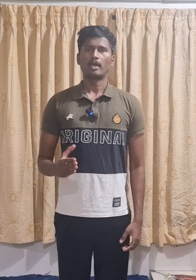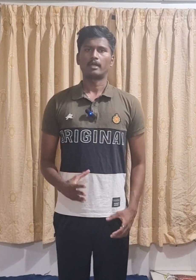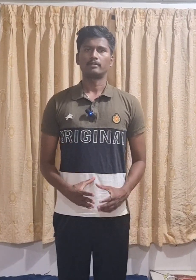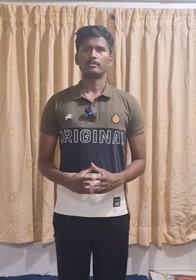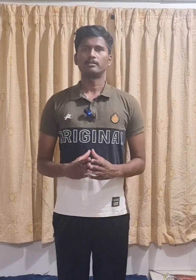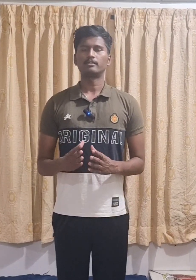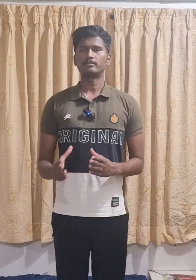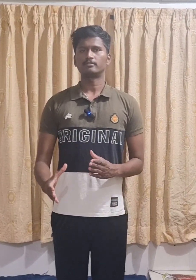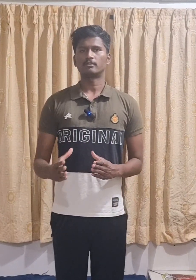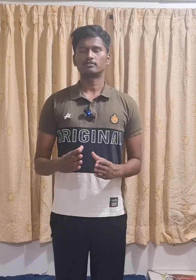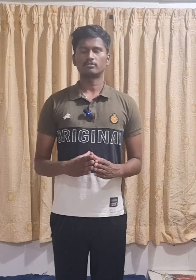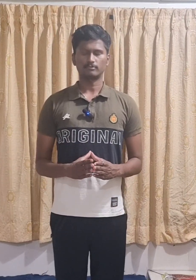and